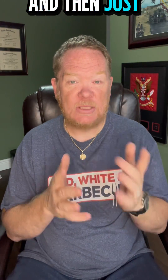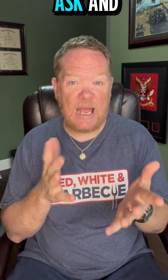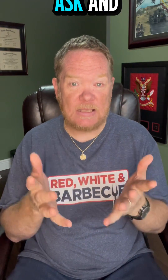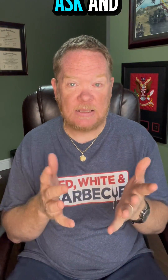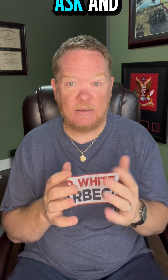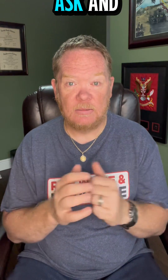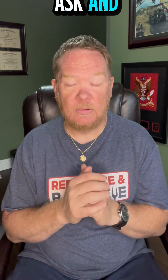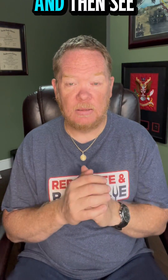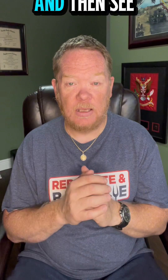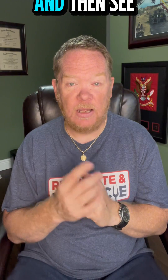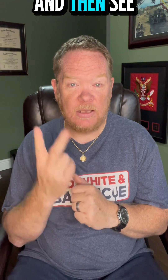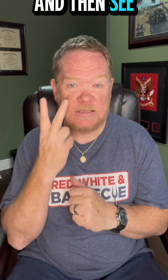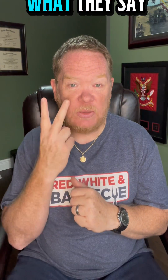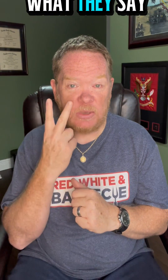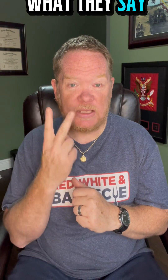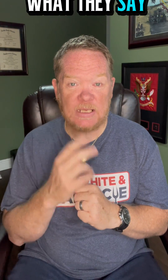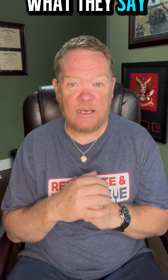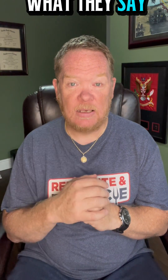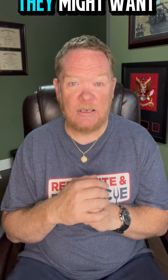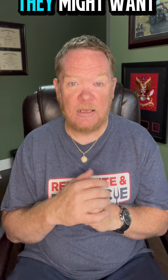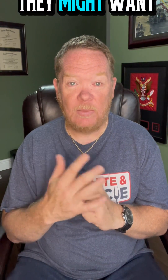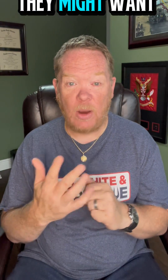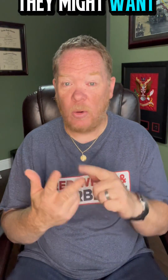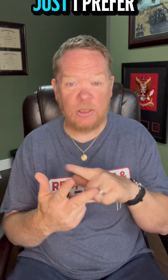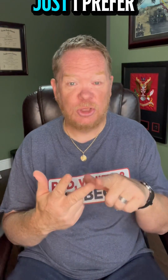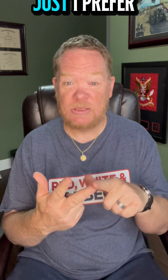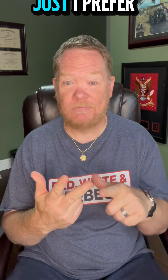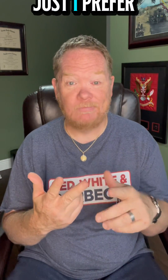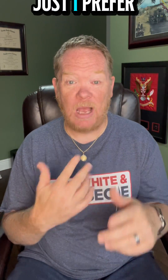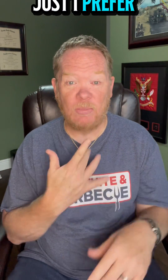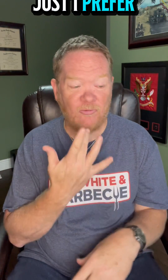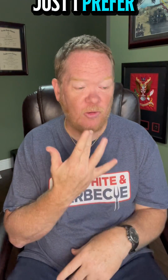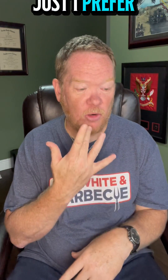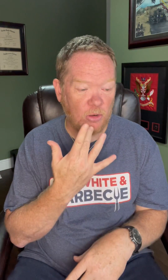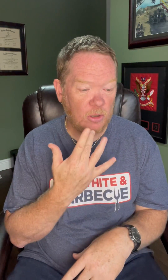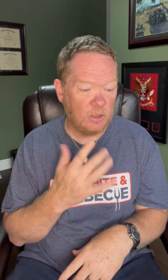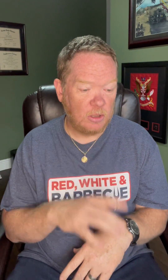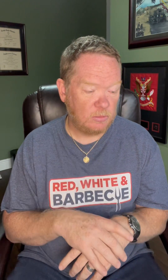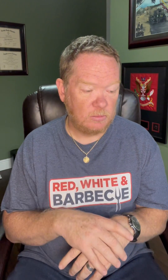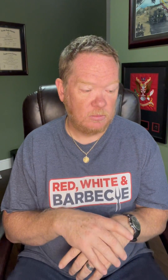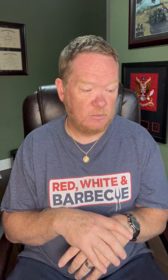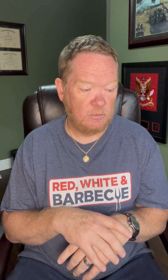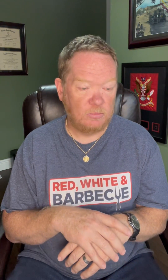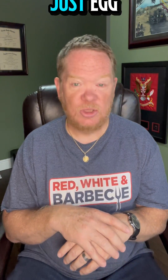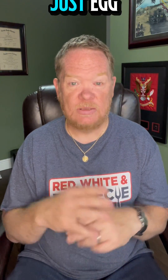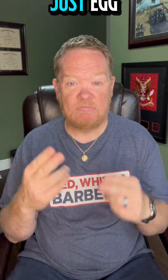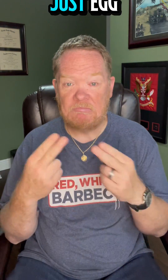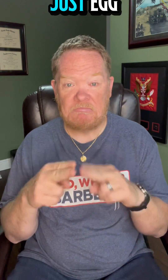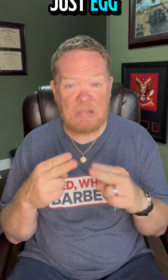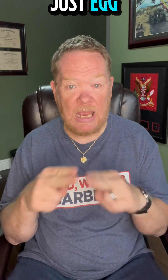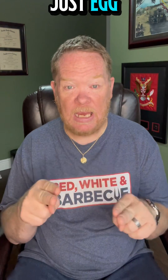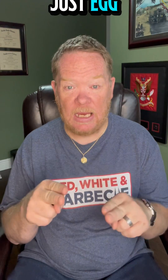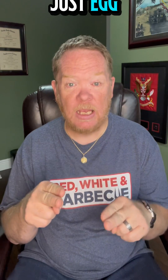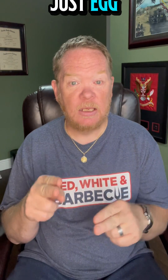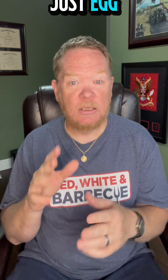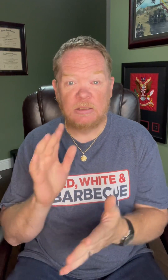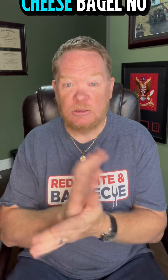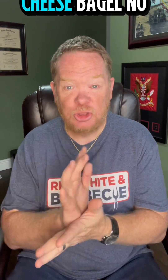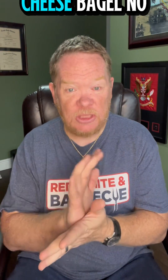ask and then see what they say. They might want just, I prefer just egg,